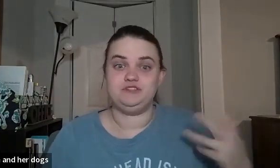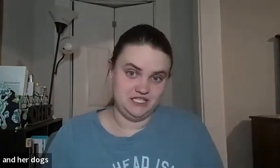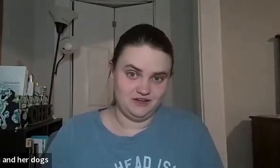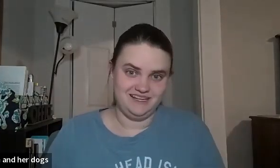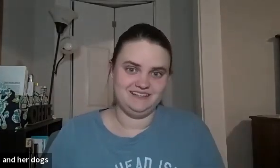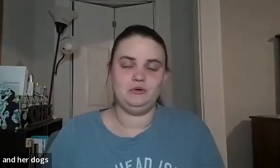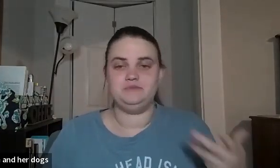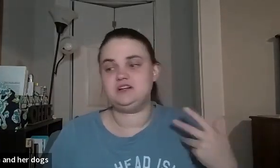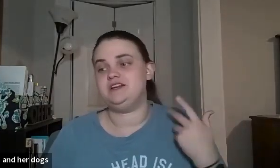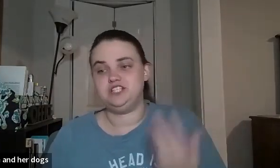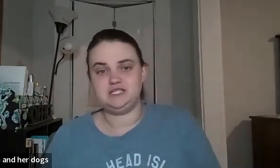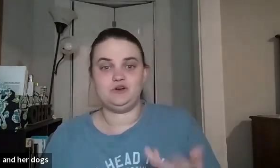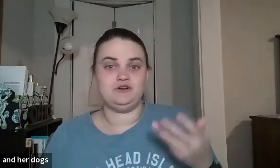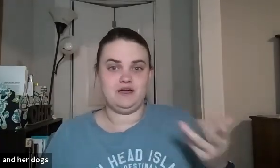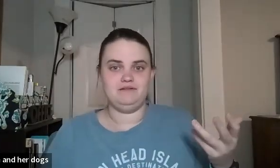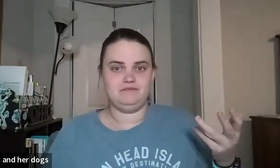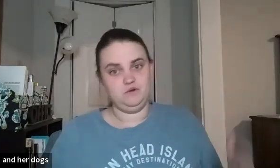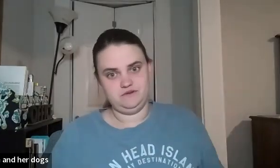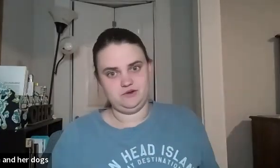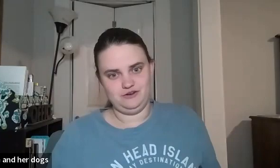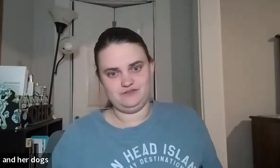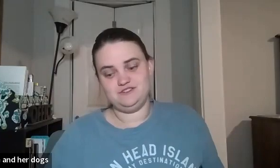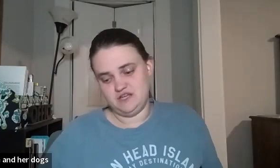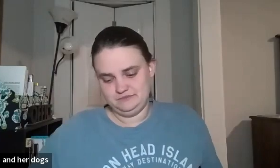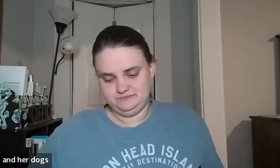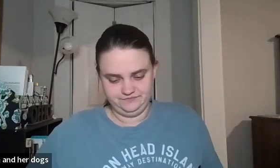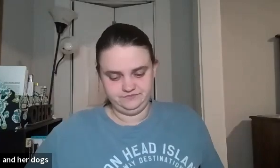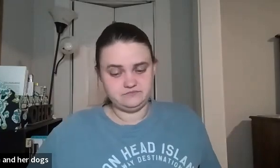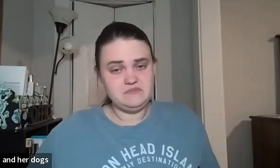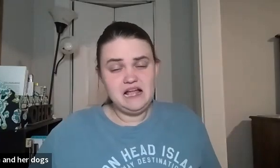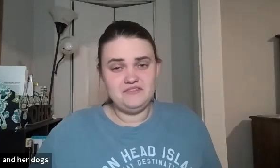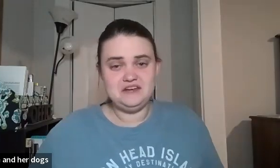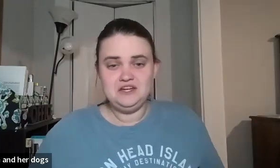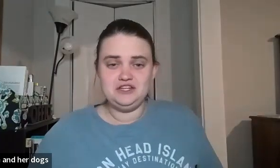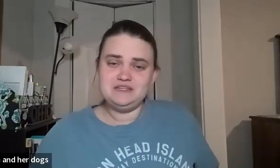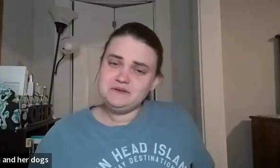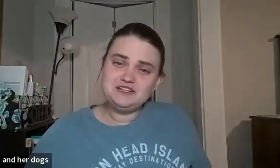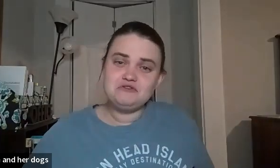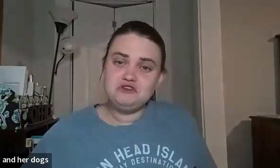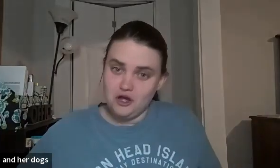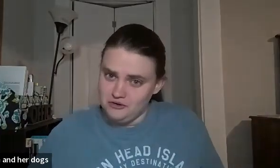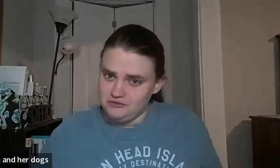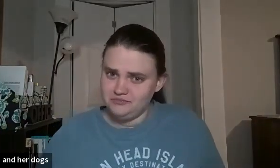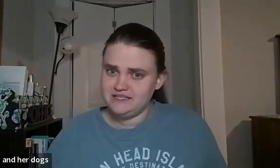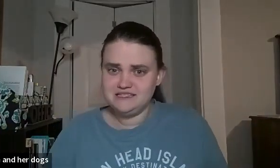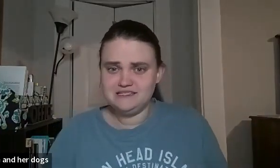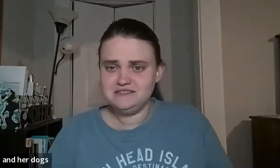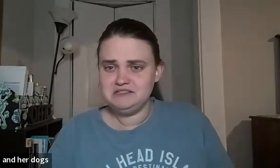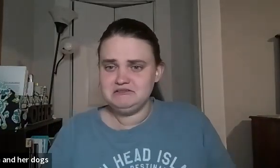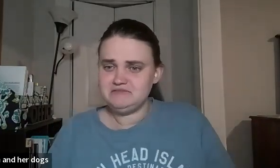cheese on it, or I'm talking about a cheeseburger, not a movie burger. So, and then you typically don't go places that